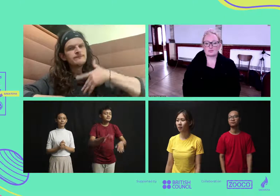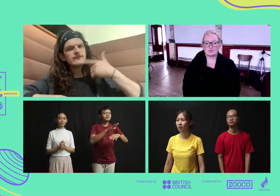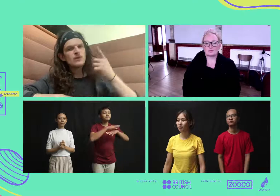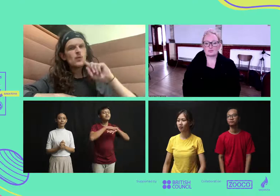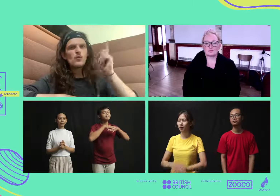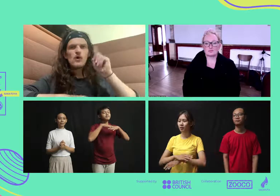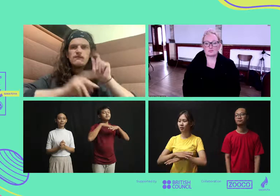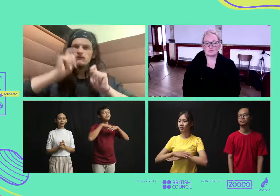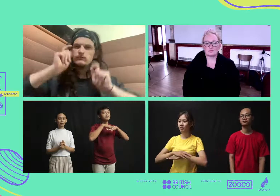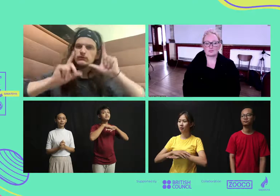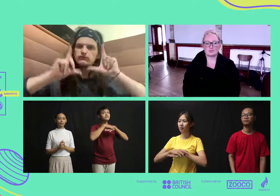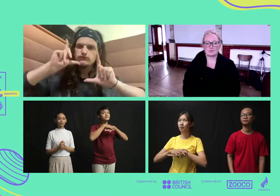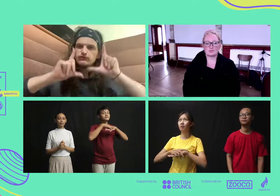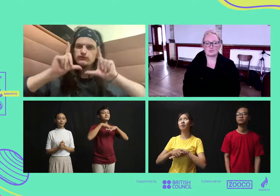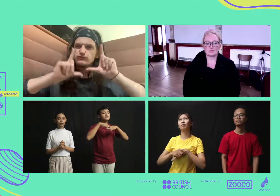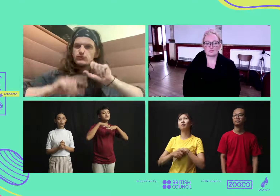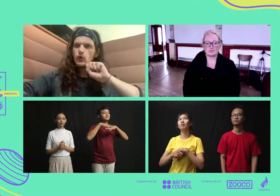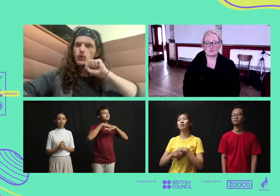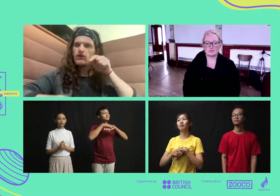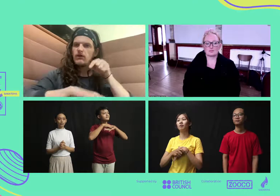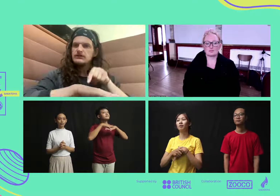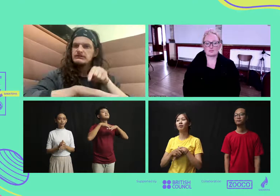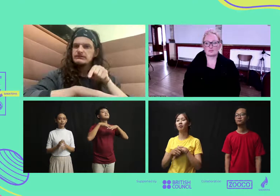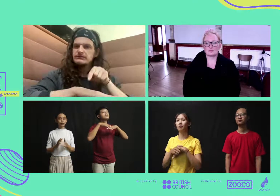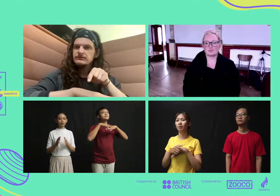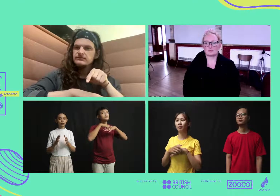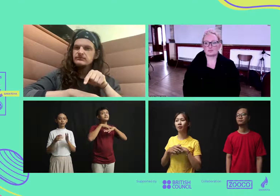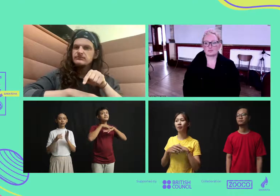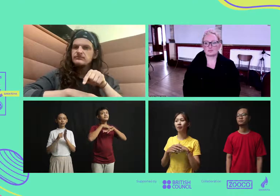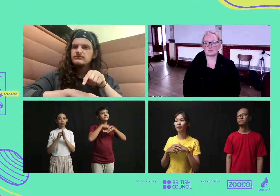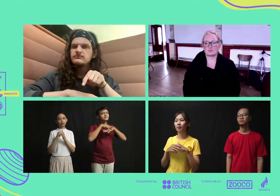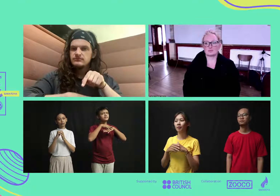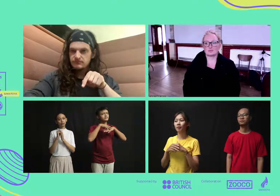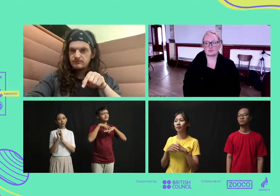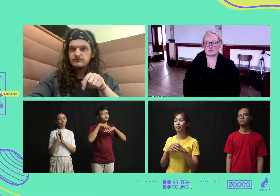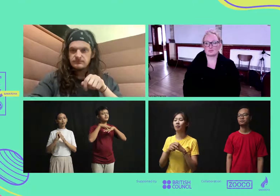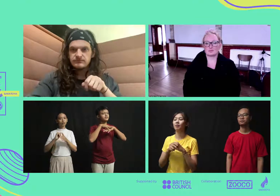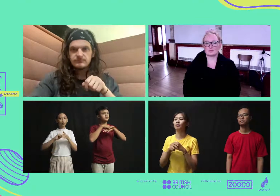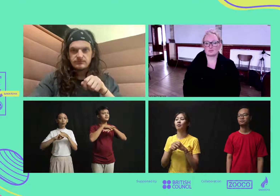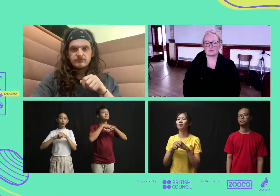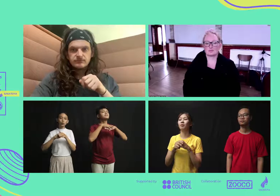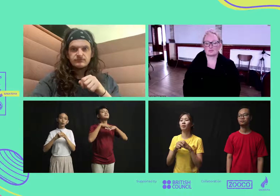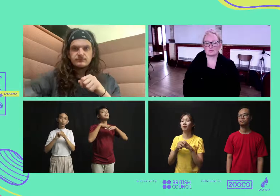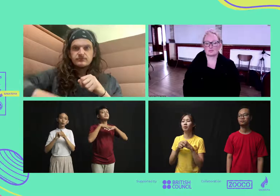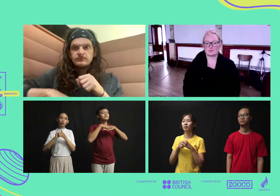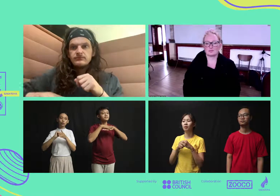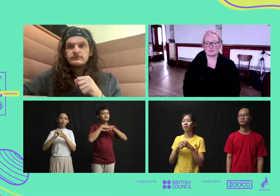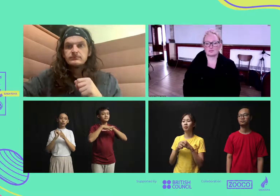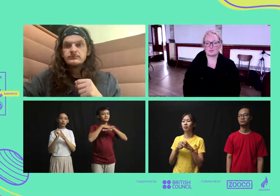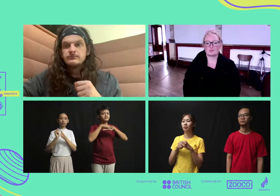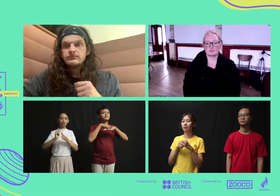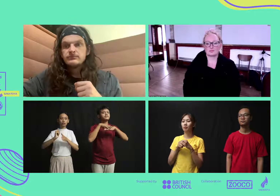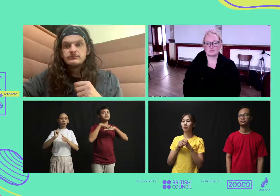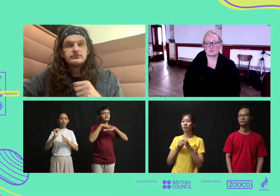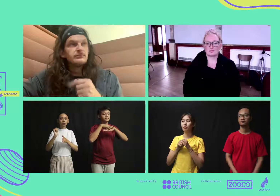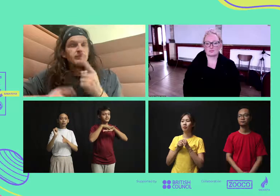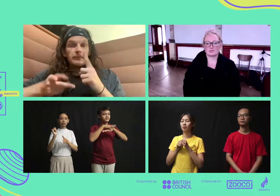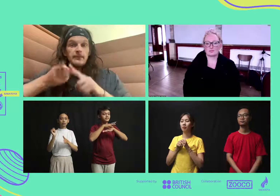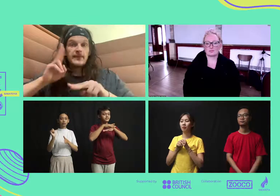think about what texture it is. Feel what facial expressions would convey, would show that